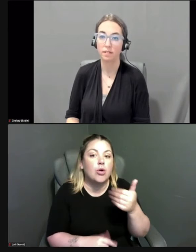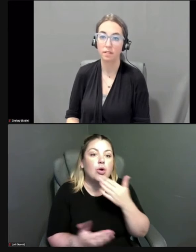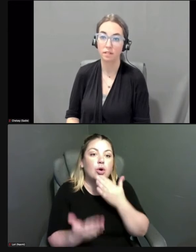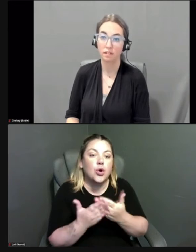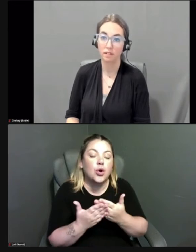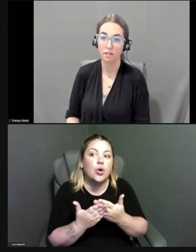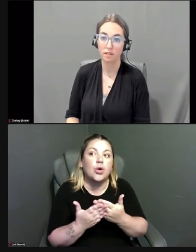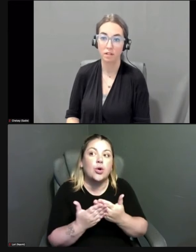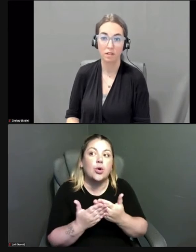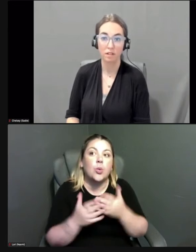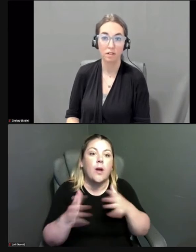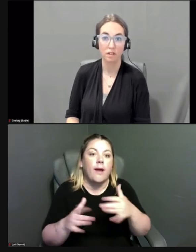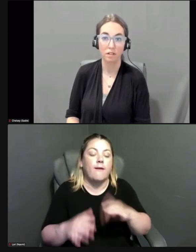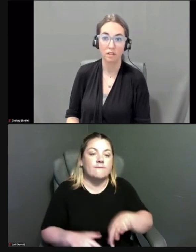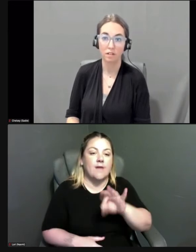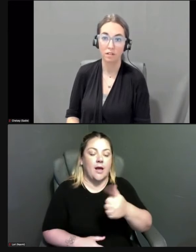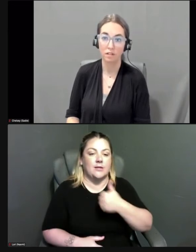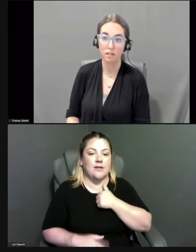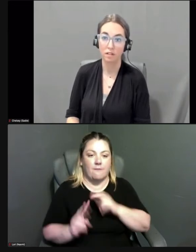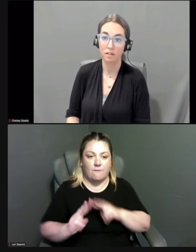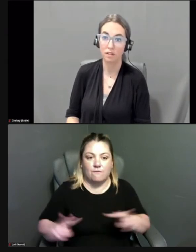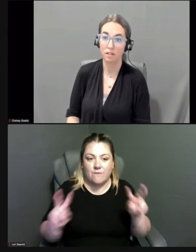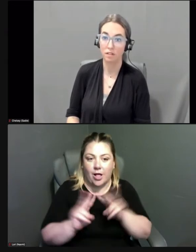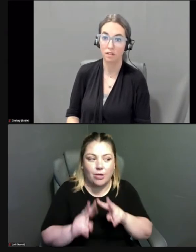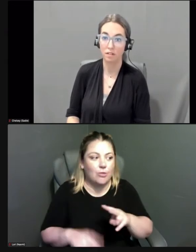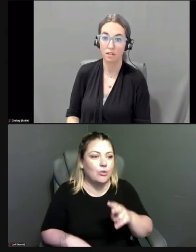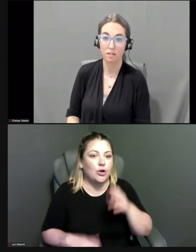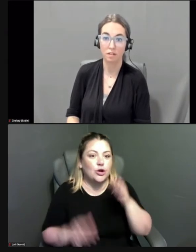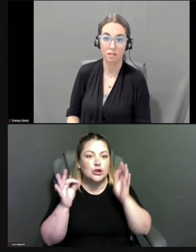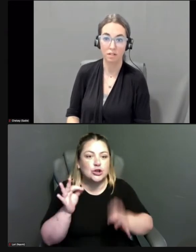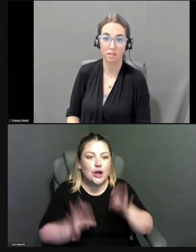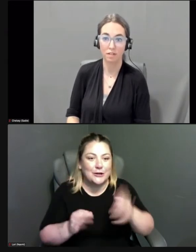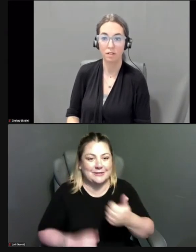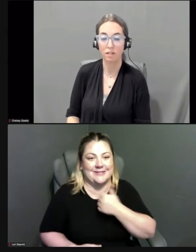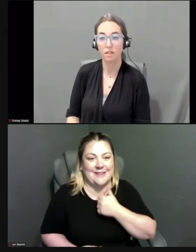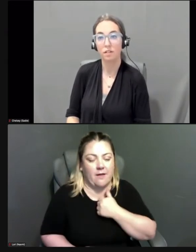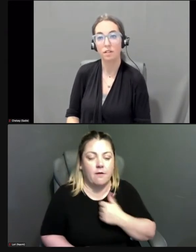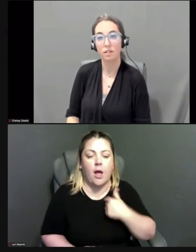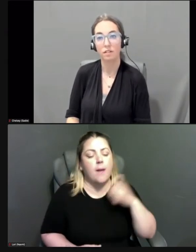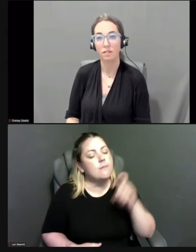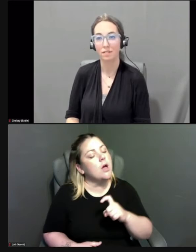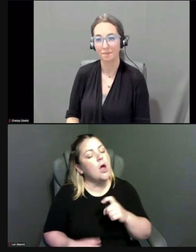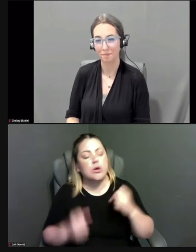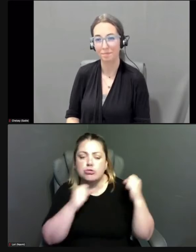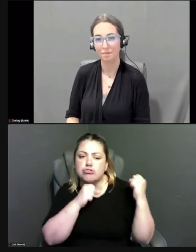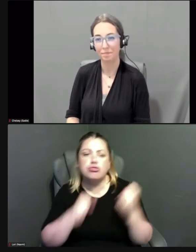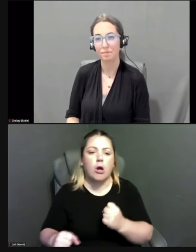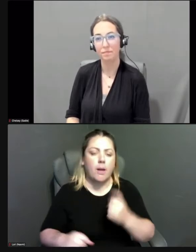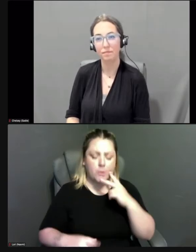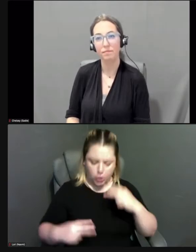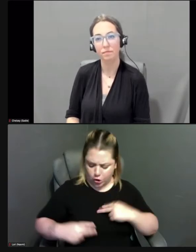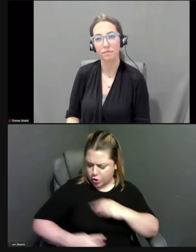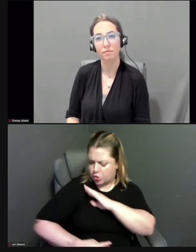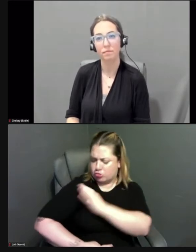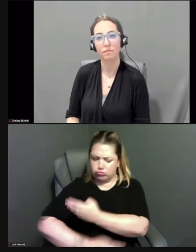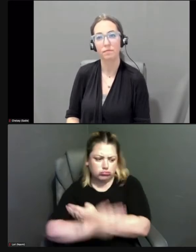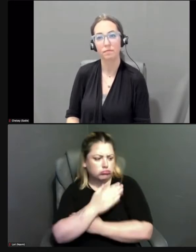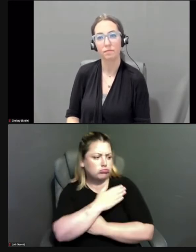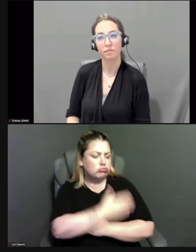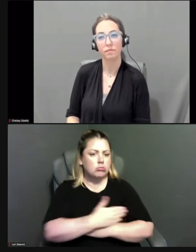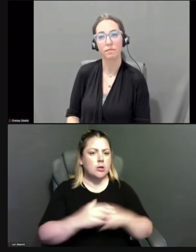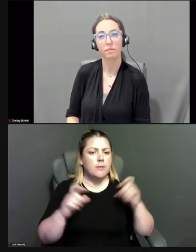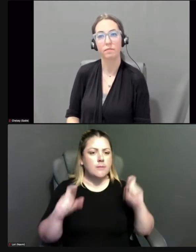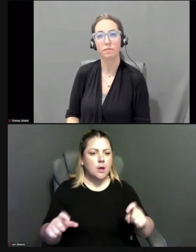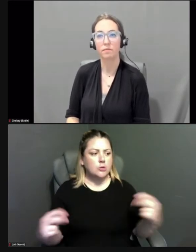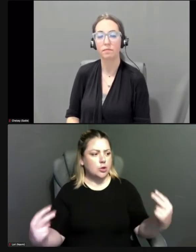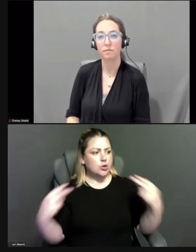myself. Where like I had to be the strongest, or like the most, like I had to look strong and I had to feel strong and I had to lift as